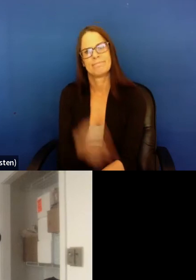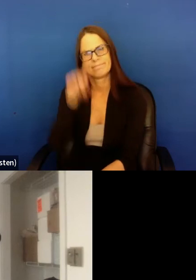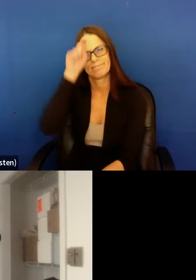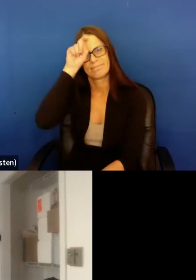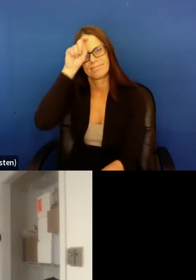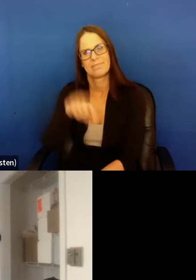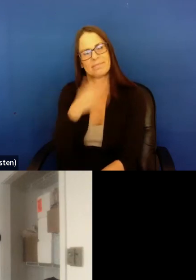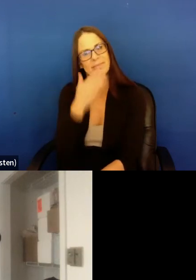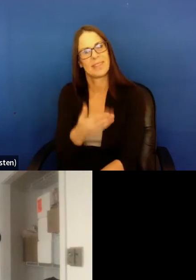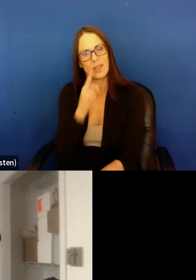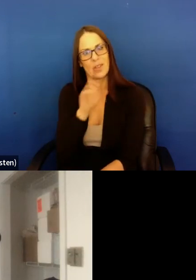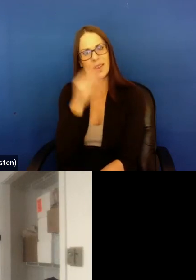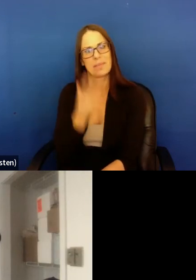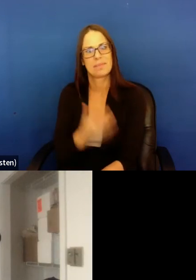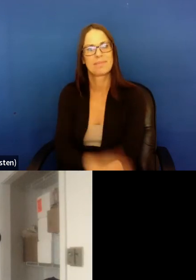Thank you for that.